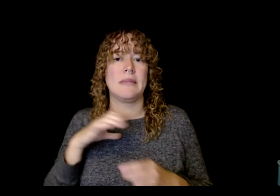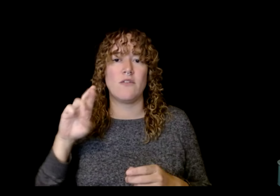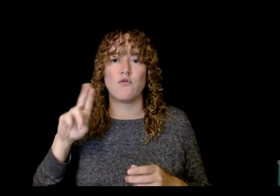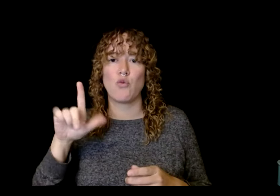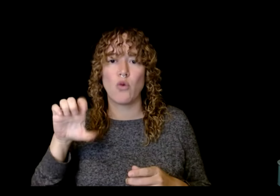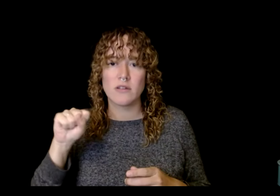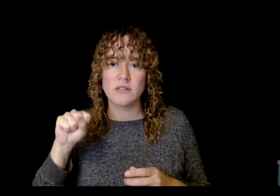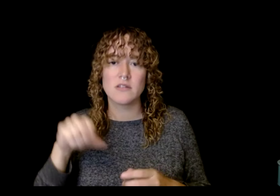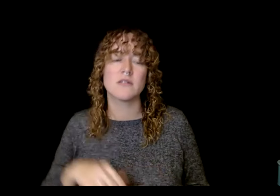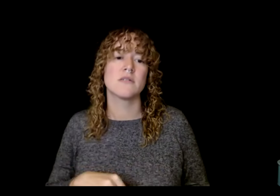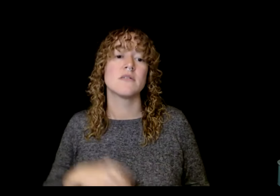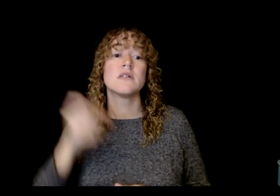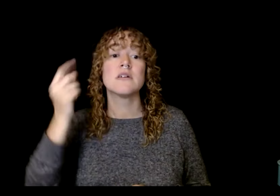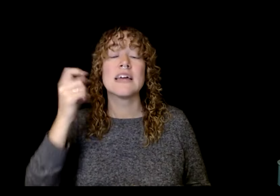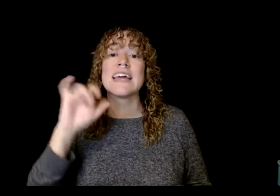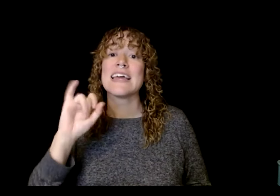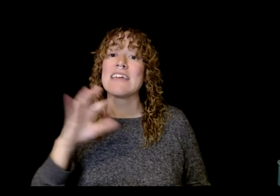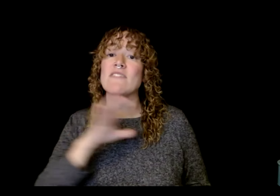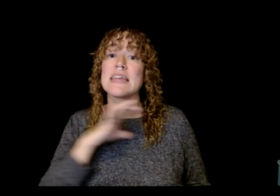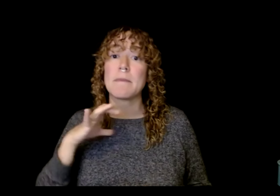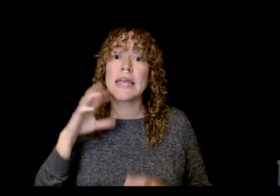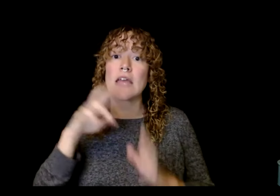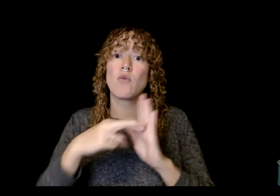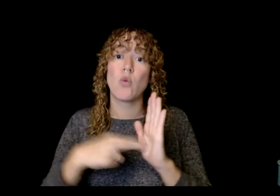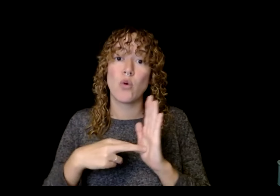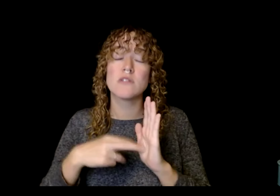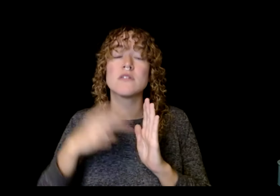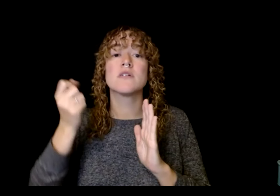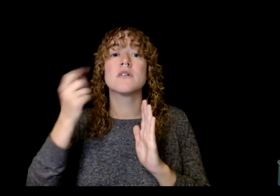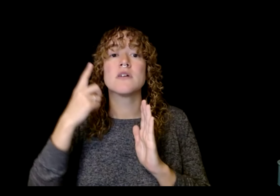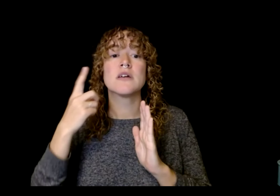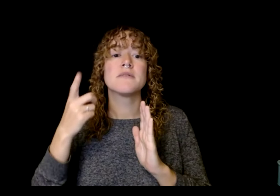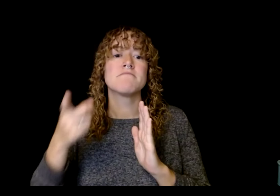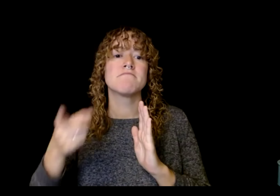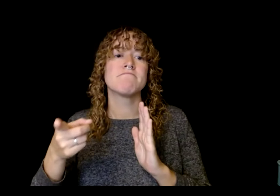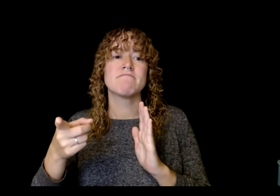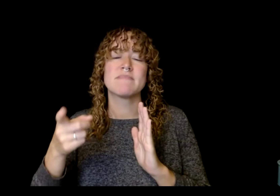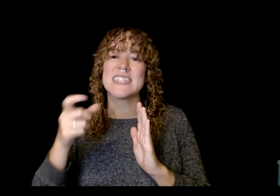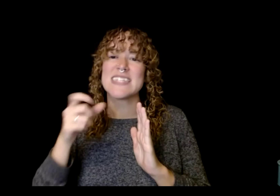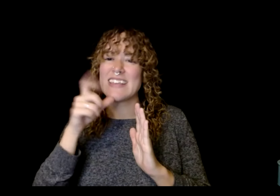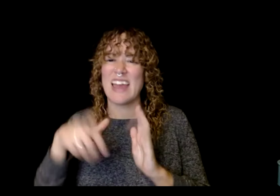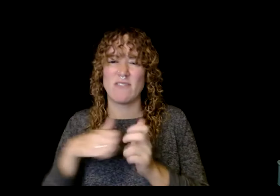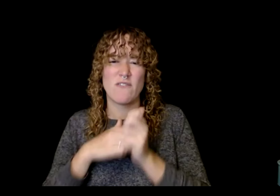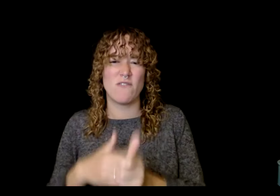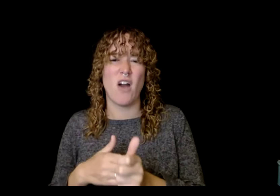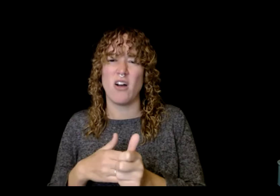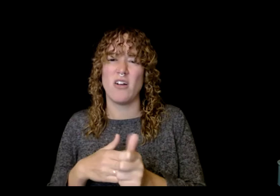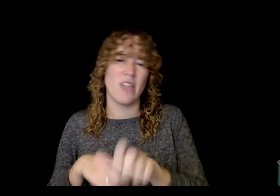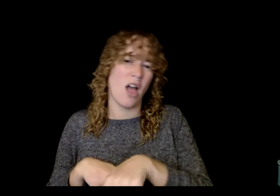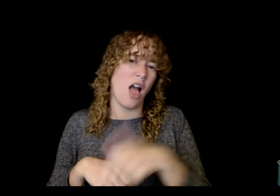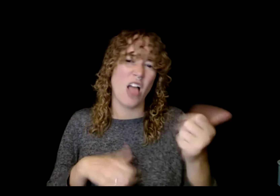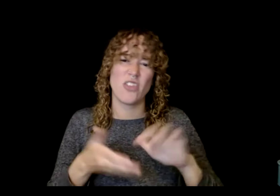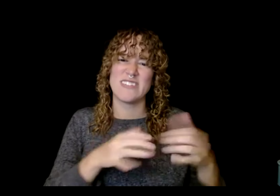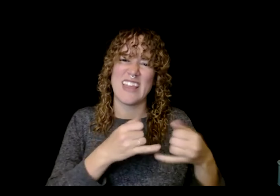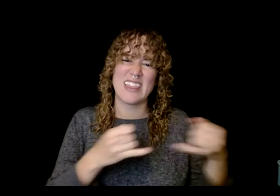of you may know that anything in the Committee on Rules is not subject to some of the other timelines and deadlines that